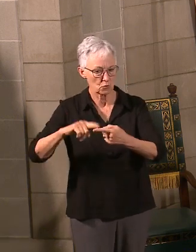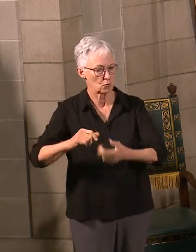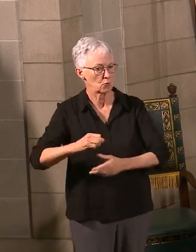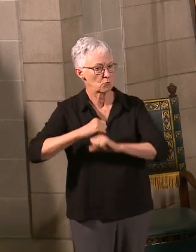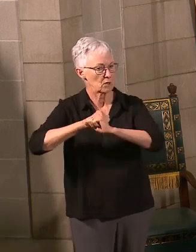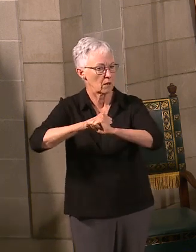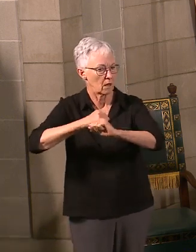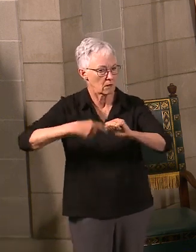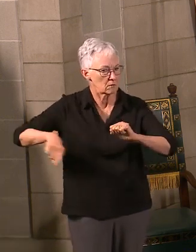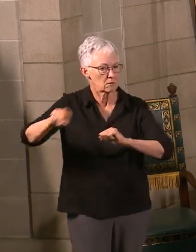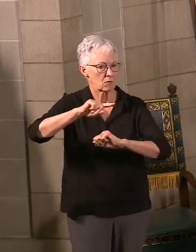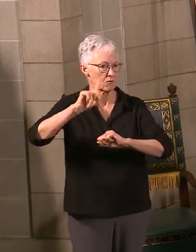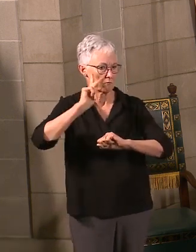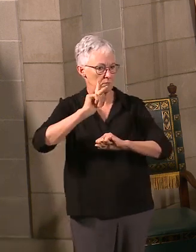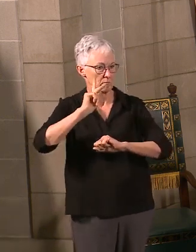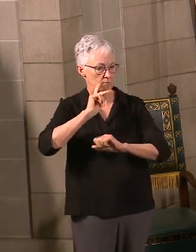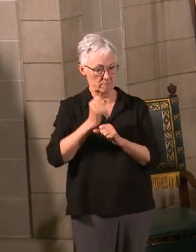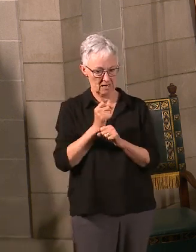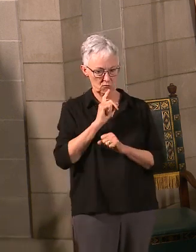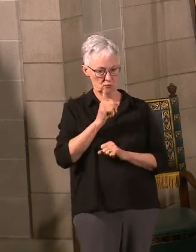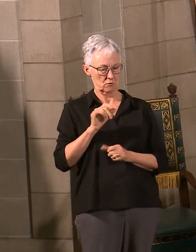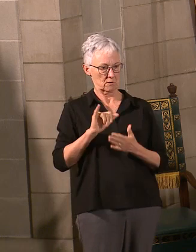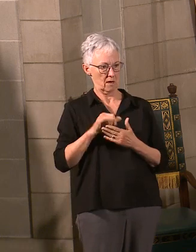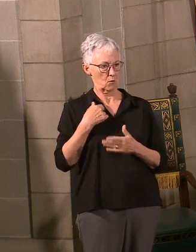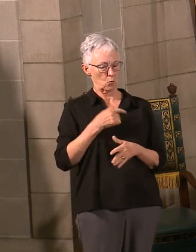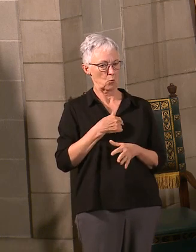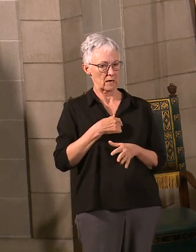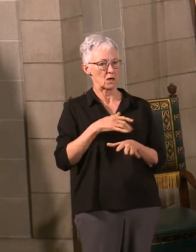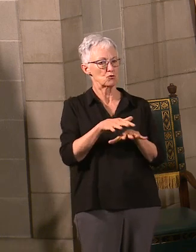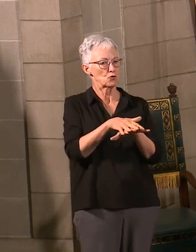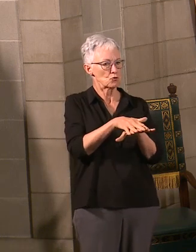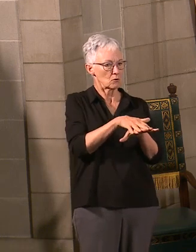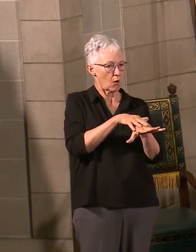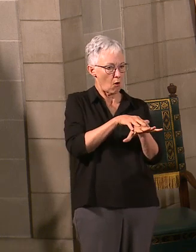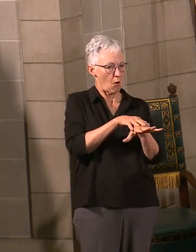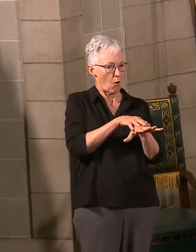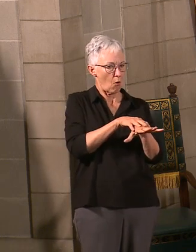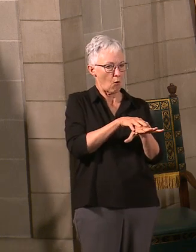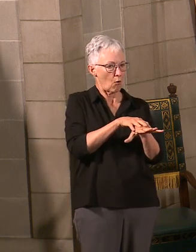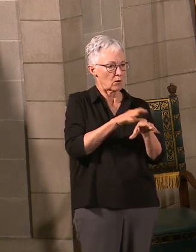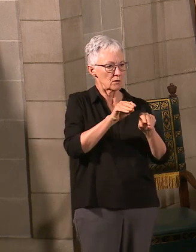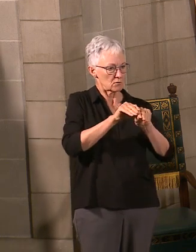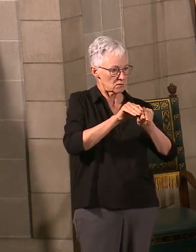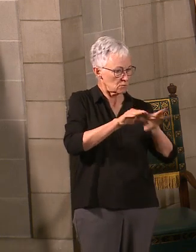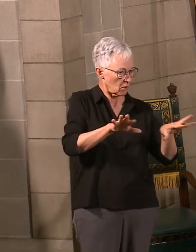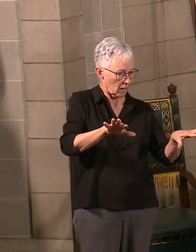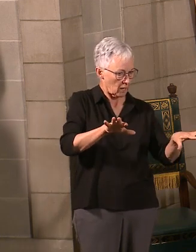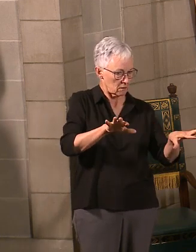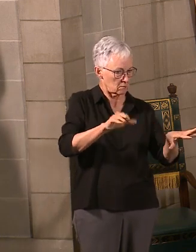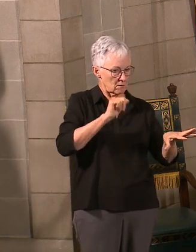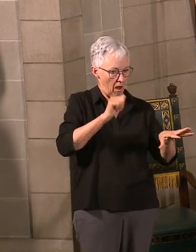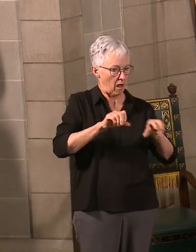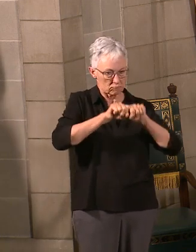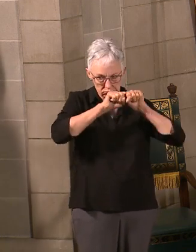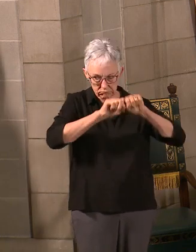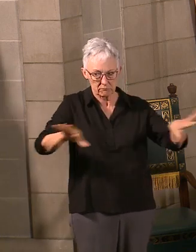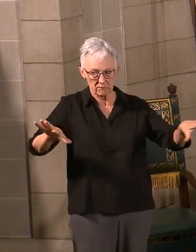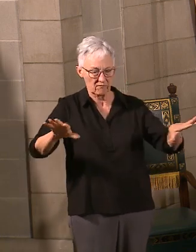physical distancing, making sure that we're slowing the spread of the virus. A great opportunity to be able to use the tools we already have given our teammates to be able to do